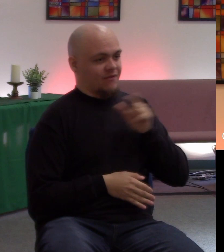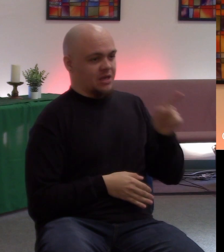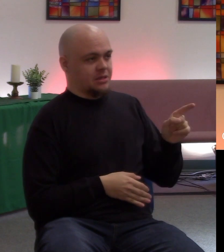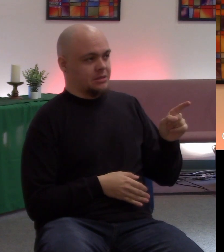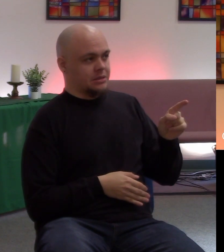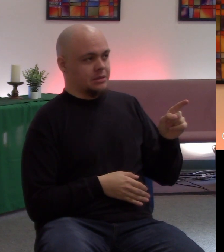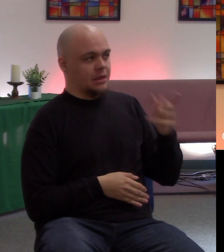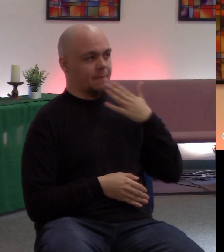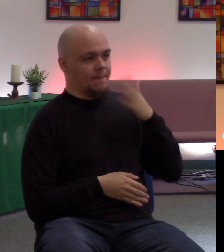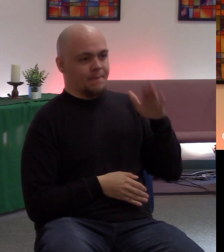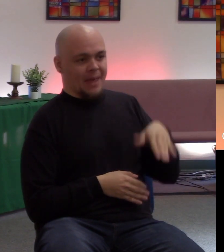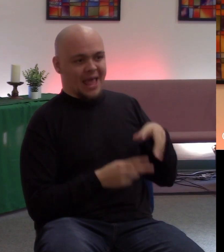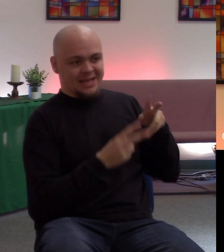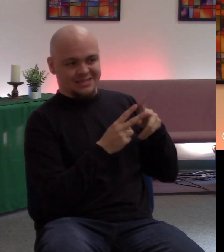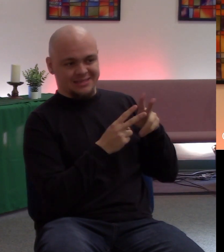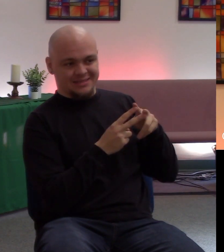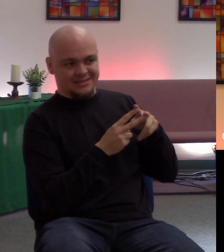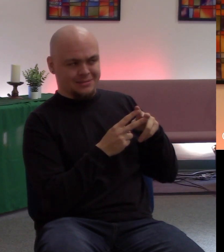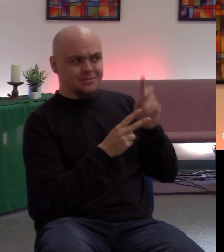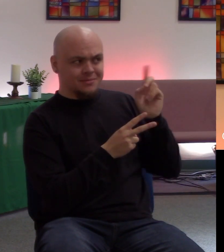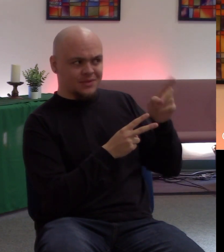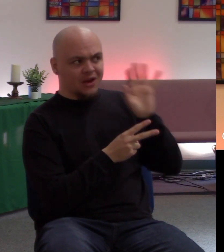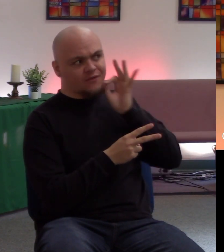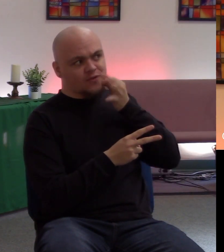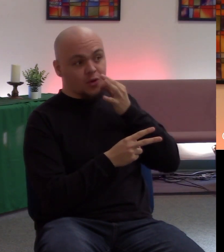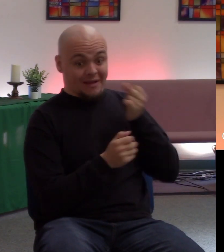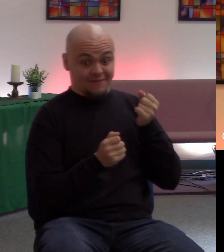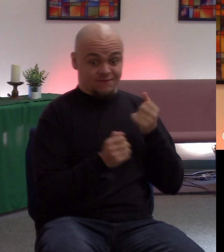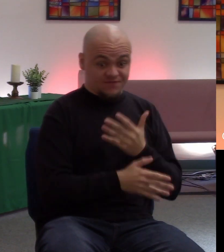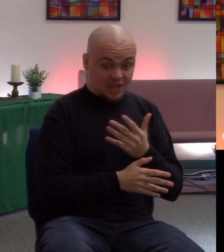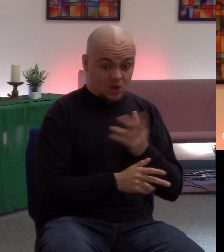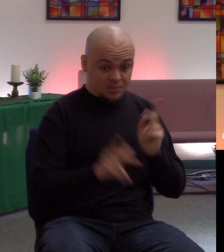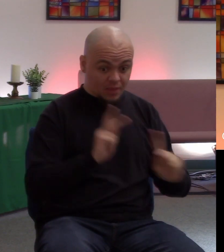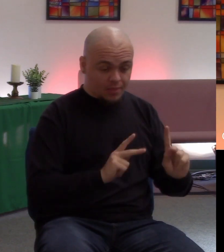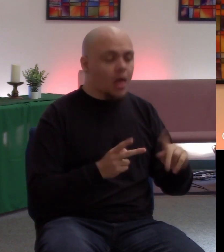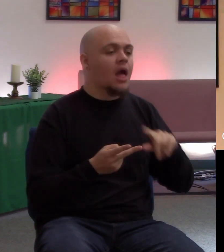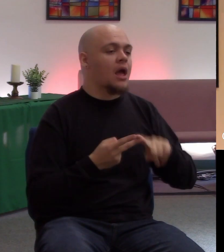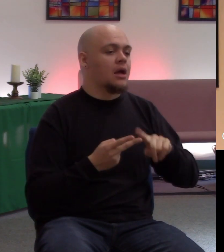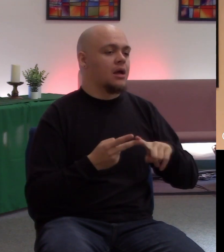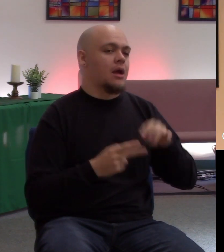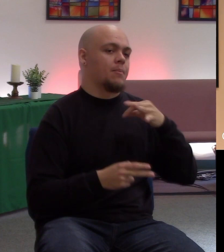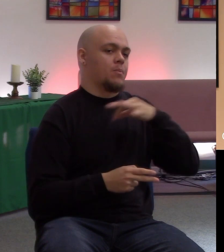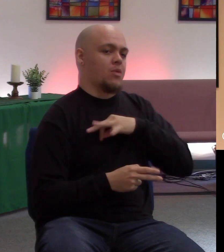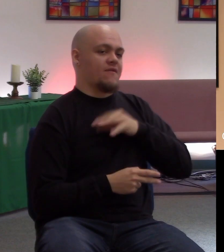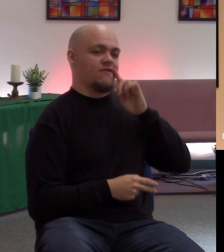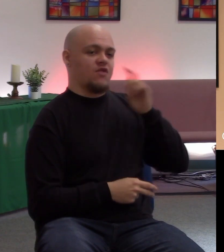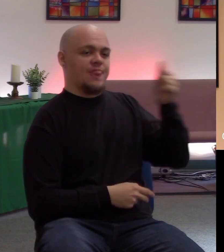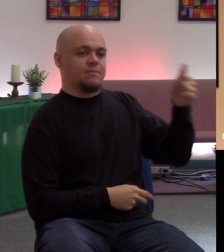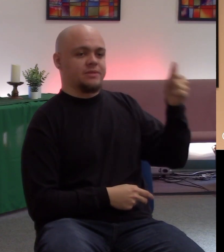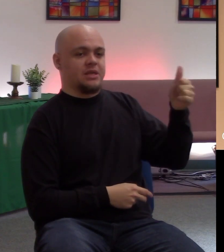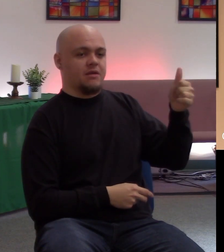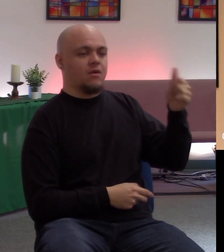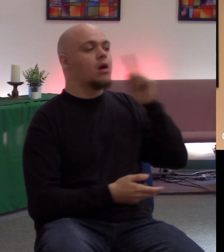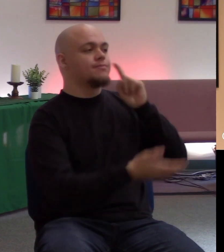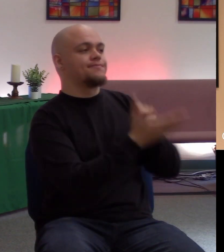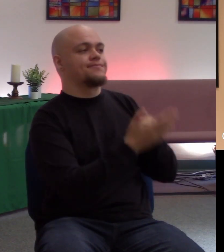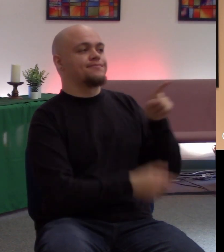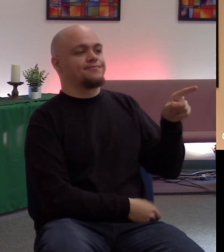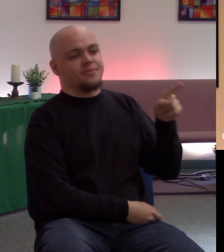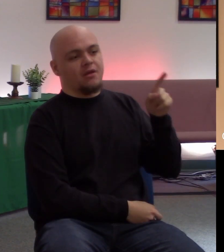is fear and profit. Those are the two things they produce. That's their fruit. Fear and